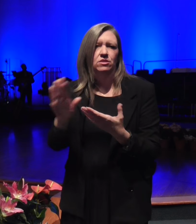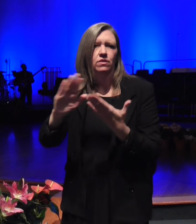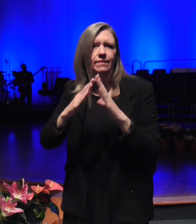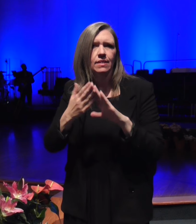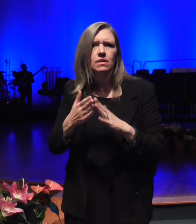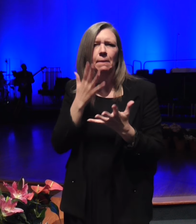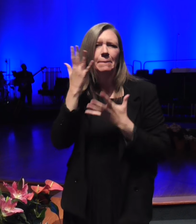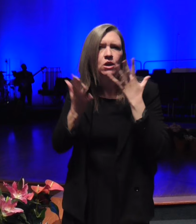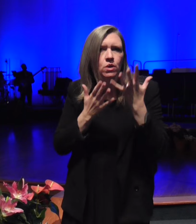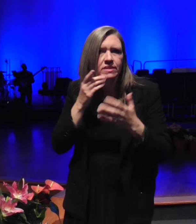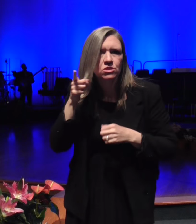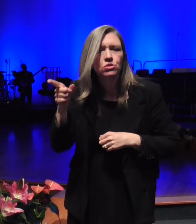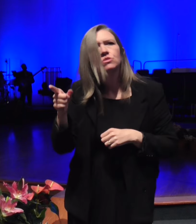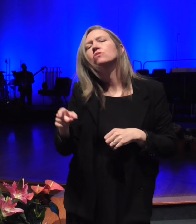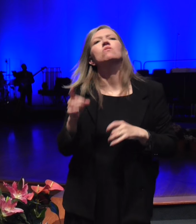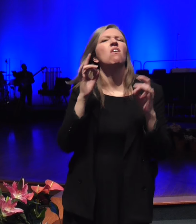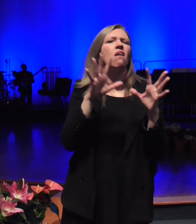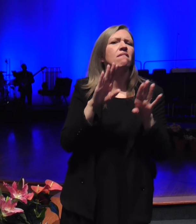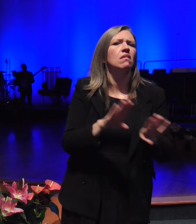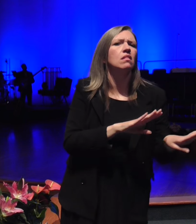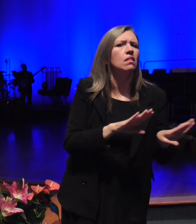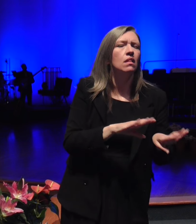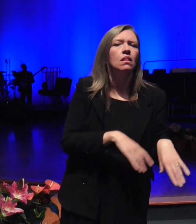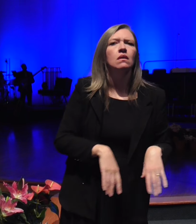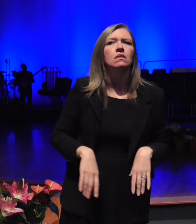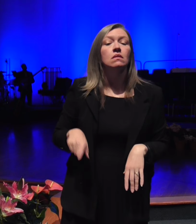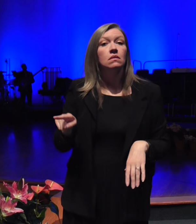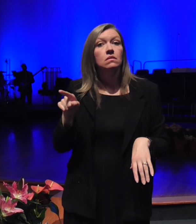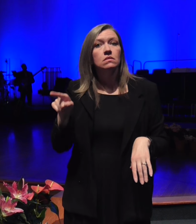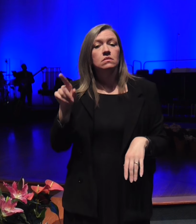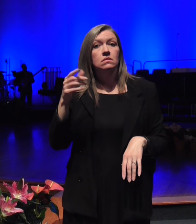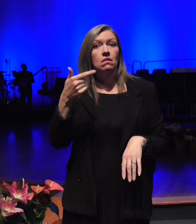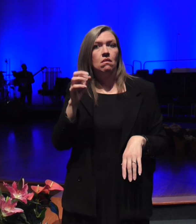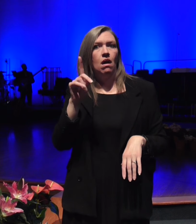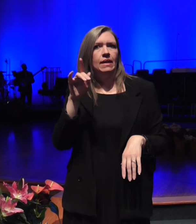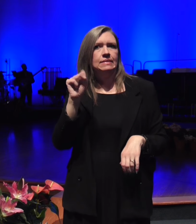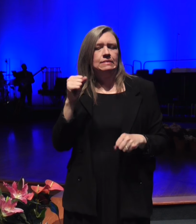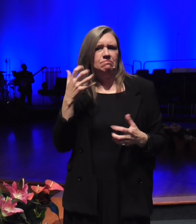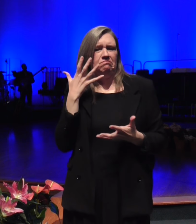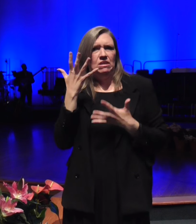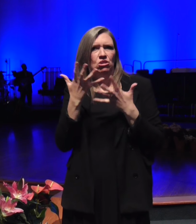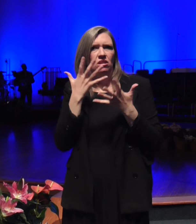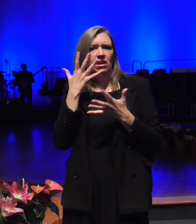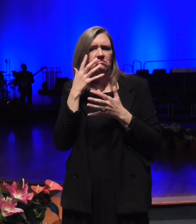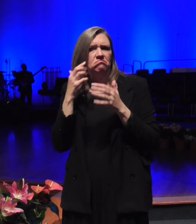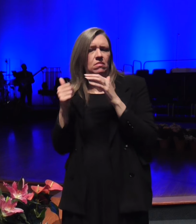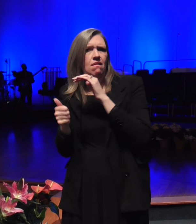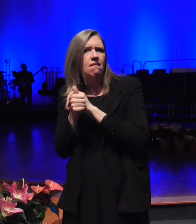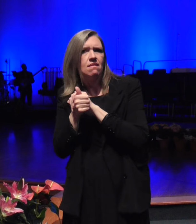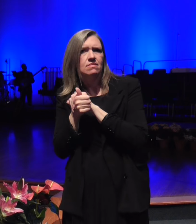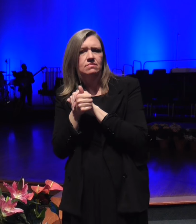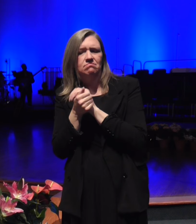some awful things, and she's so embarrassed that she hides in